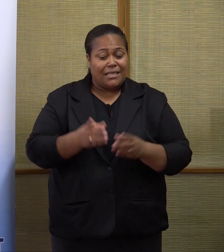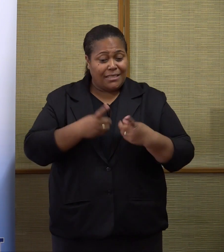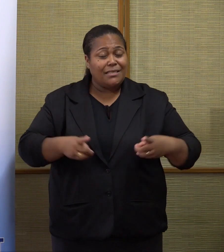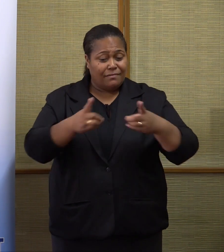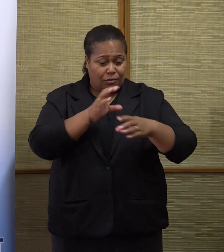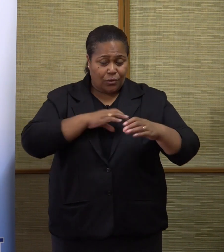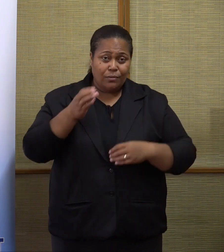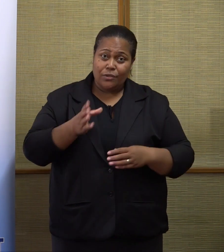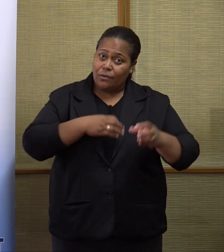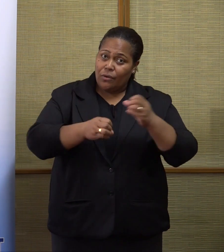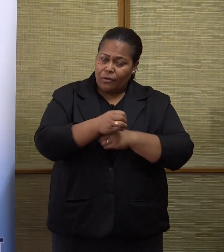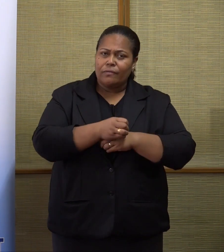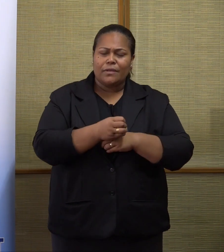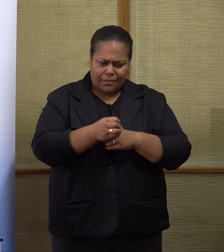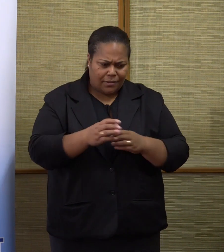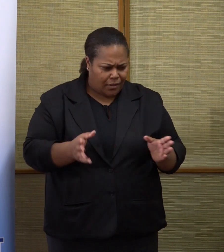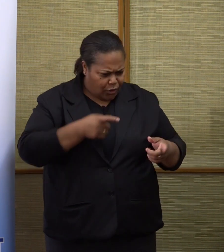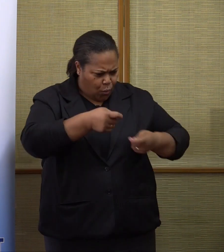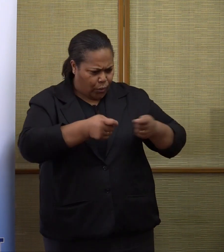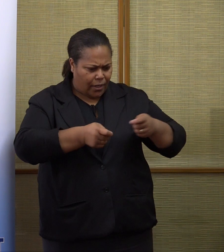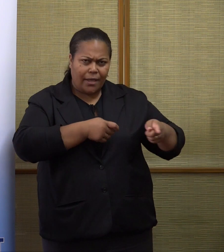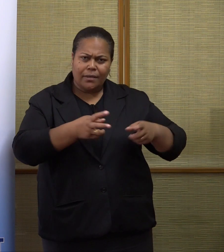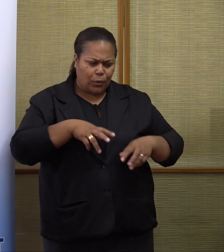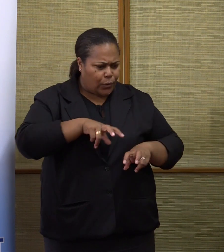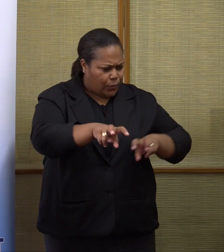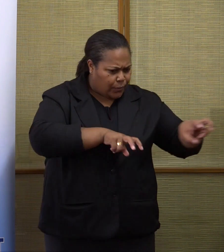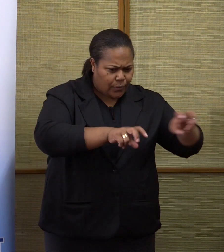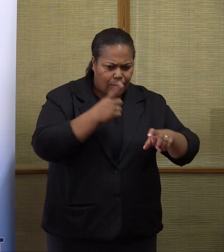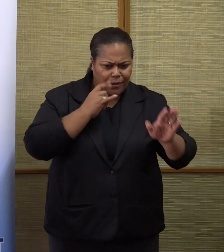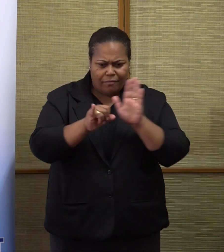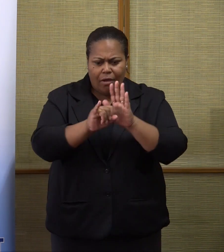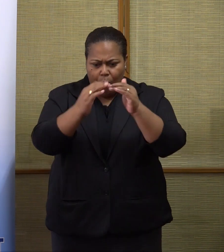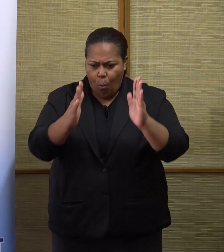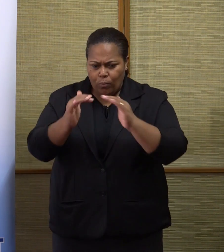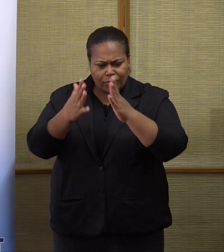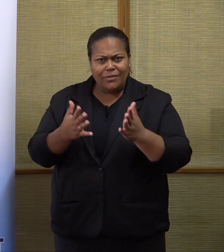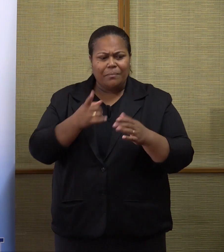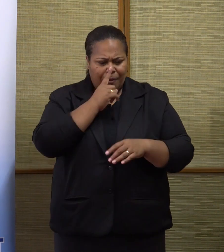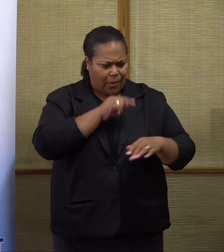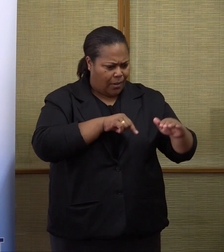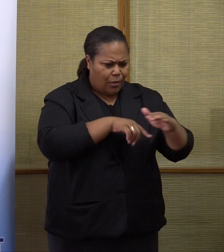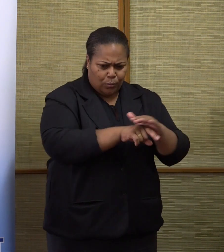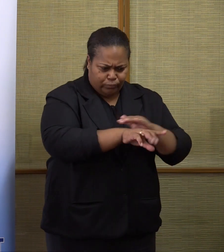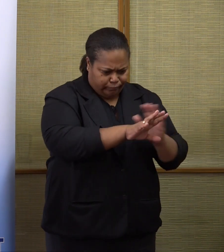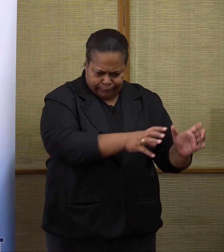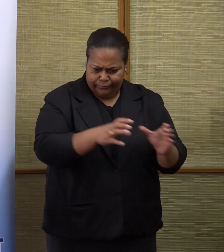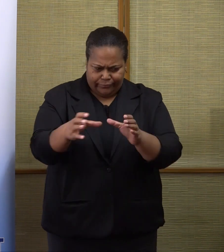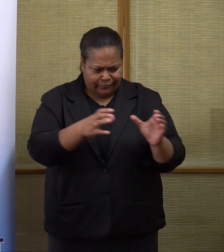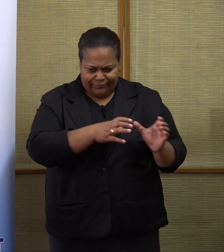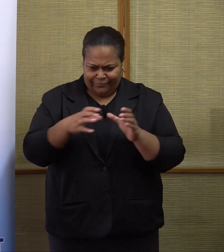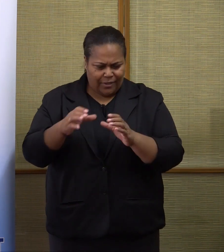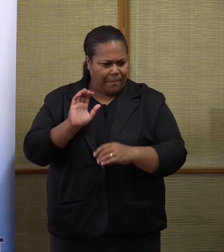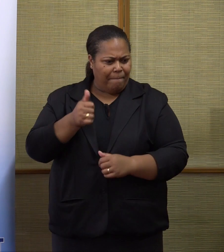Office, they mobilize themselves to the ground to identify homes of evacuees and to ensure that they are safe to return